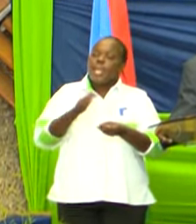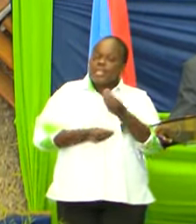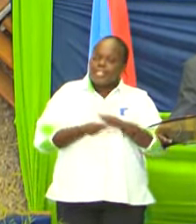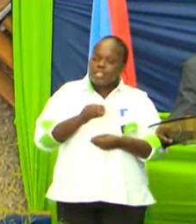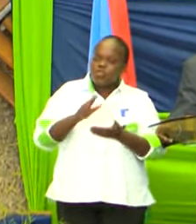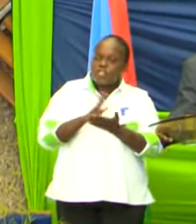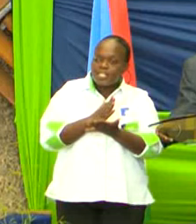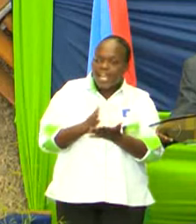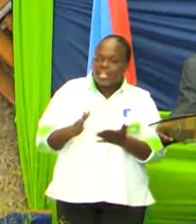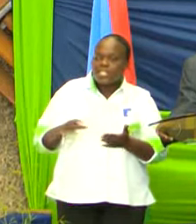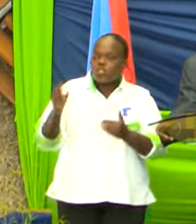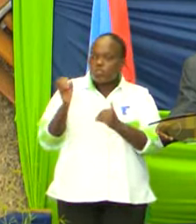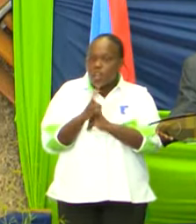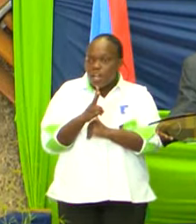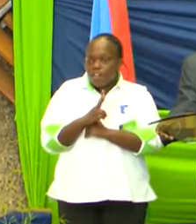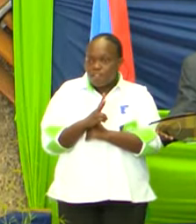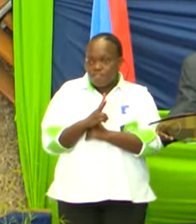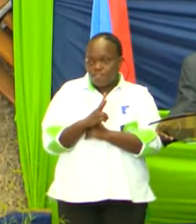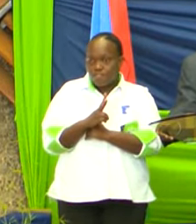where our shares are traded,